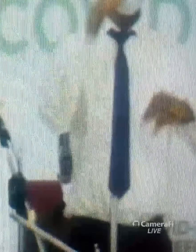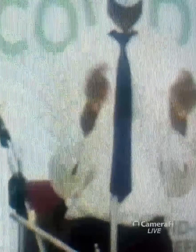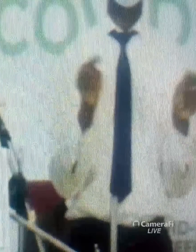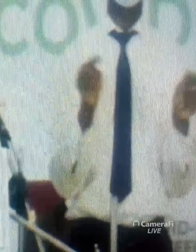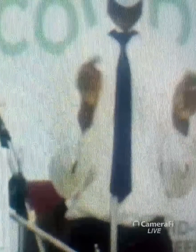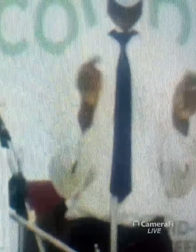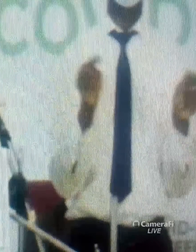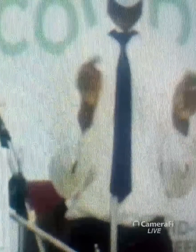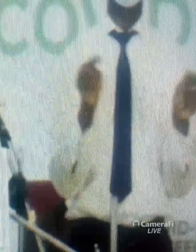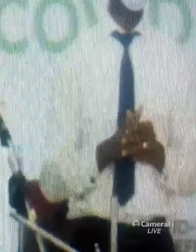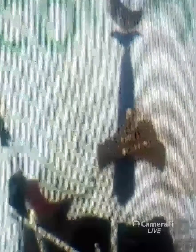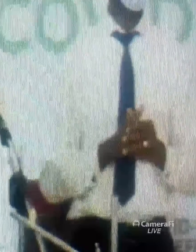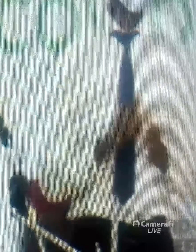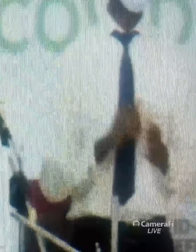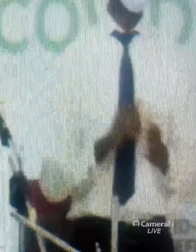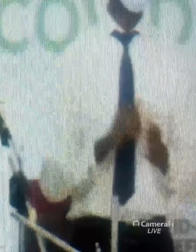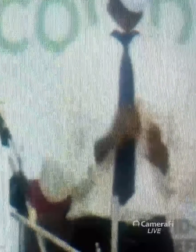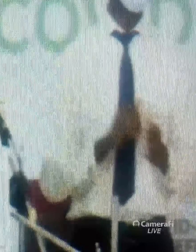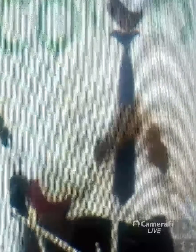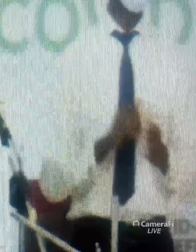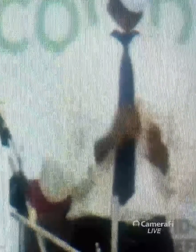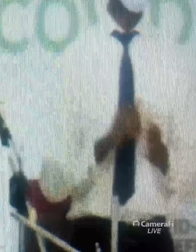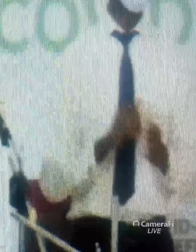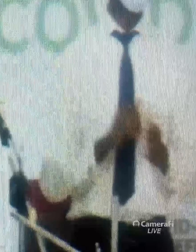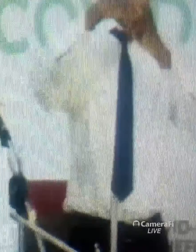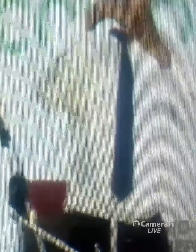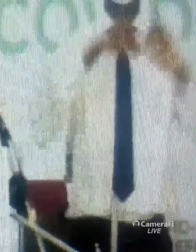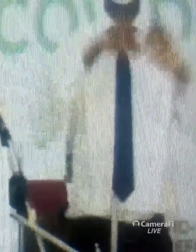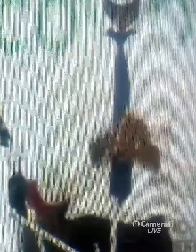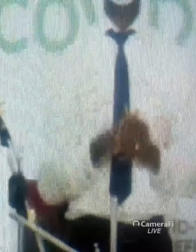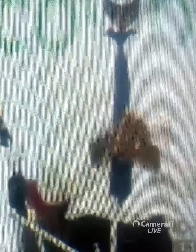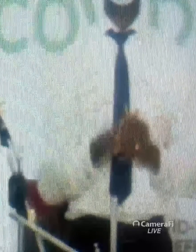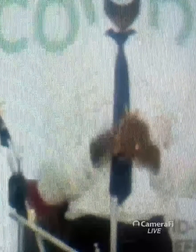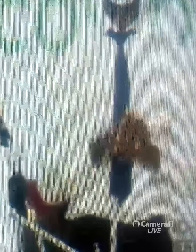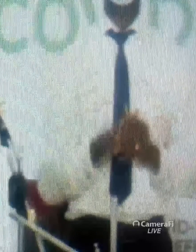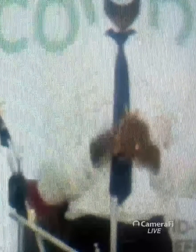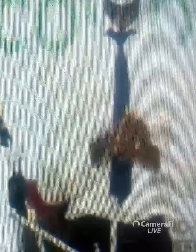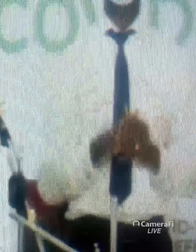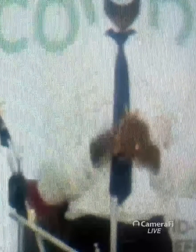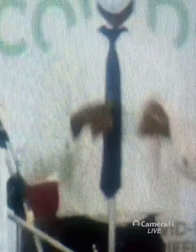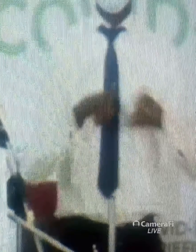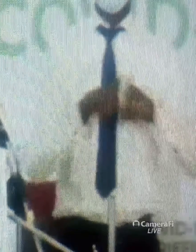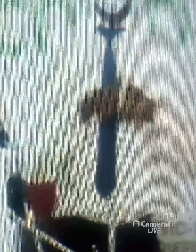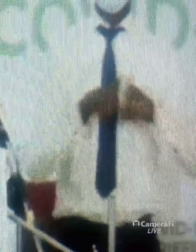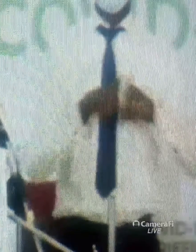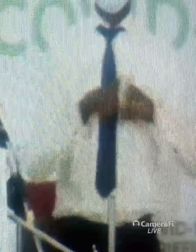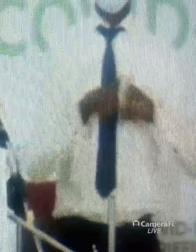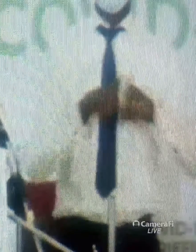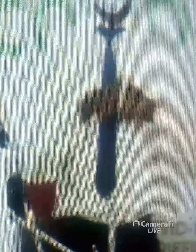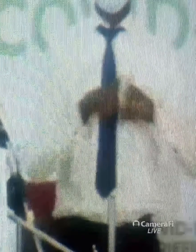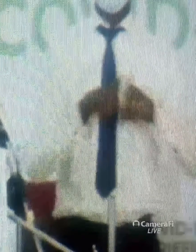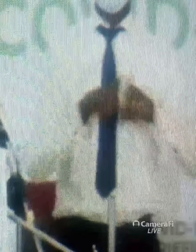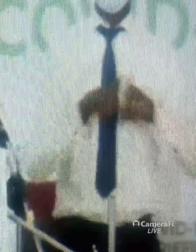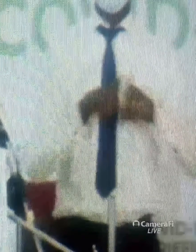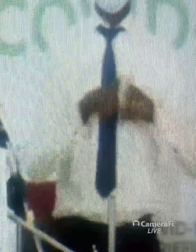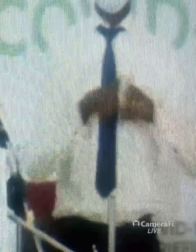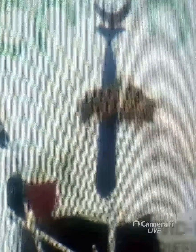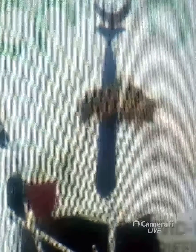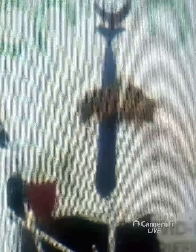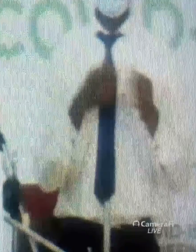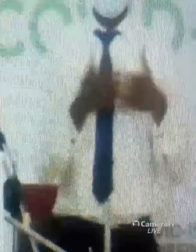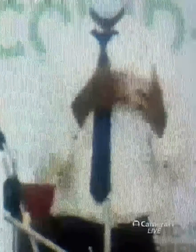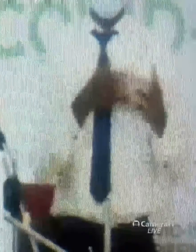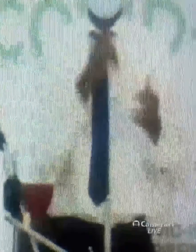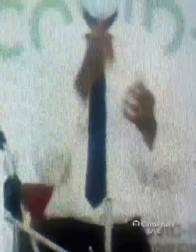also kind of positive. And even outside of the health sector,